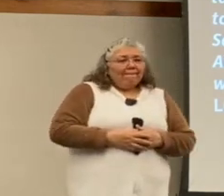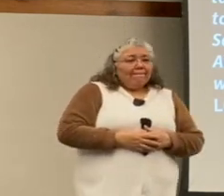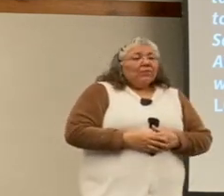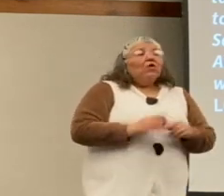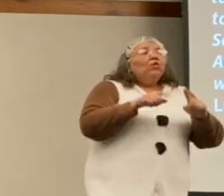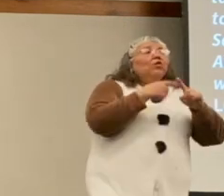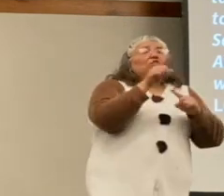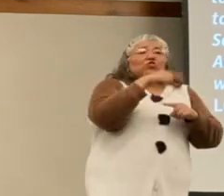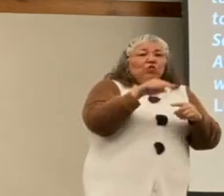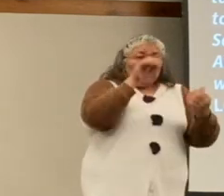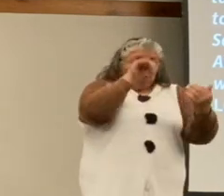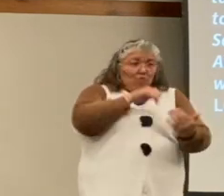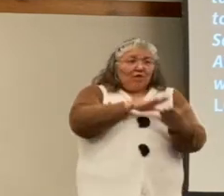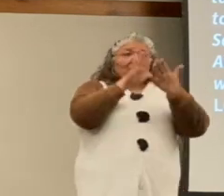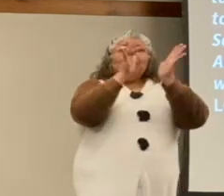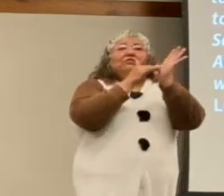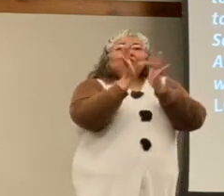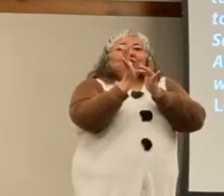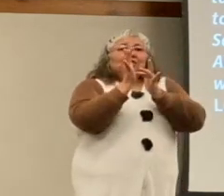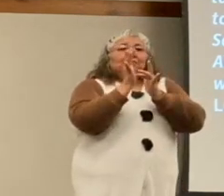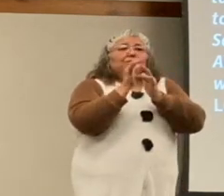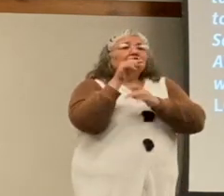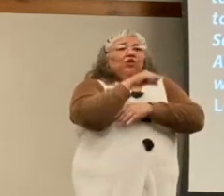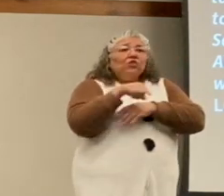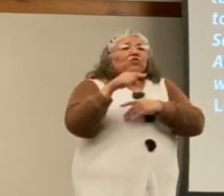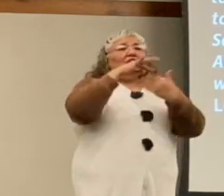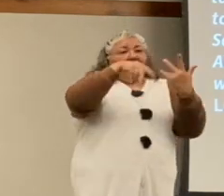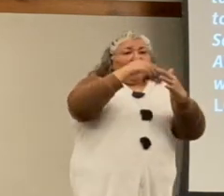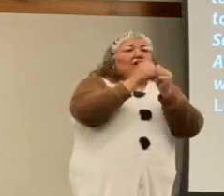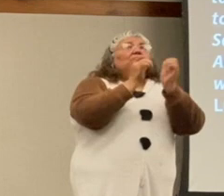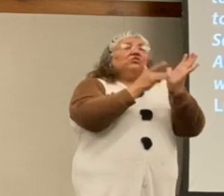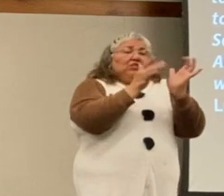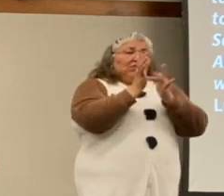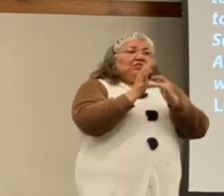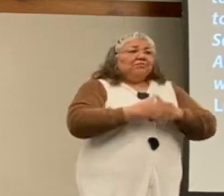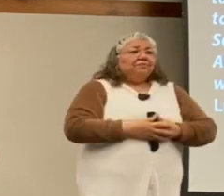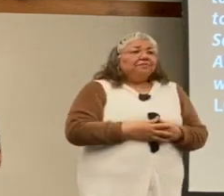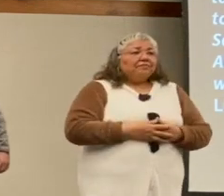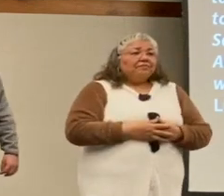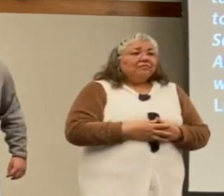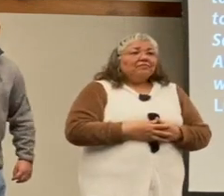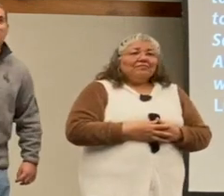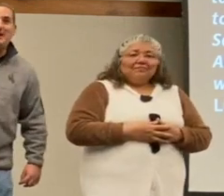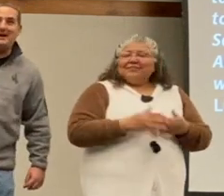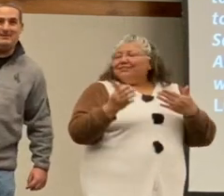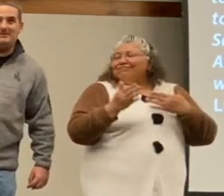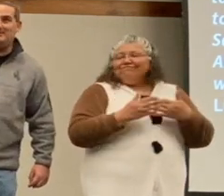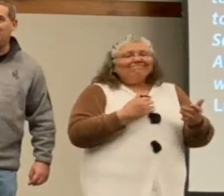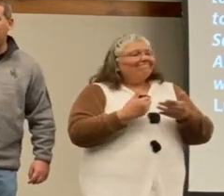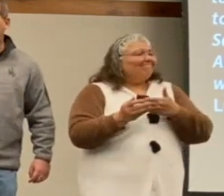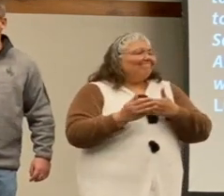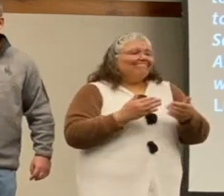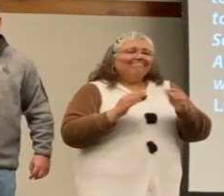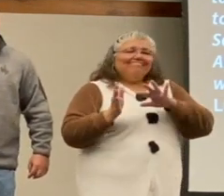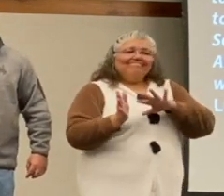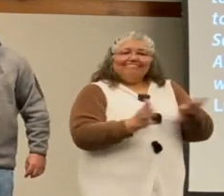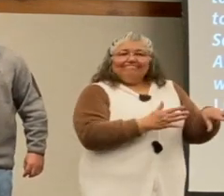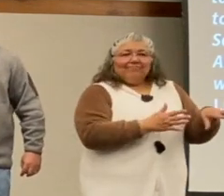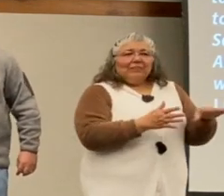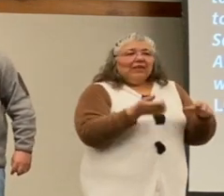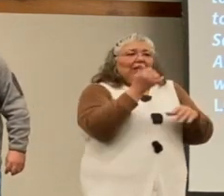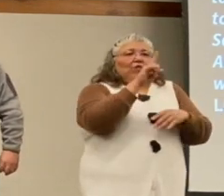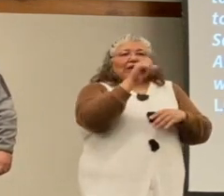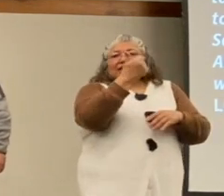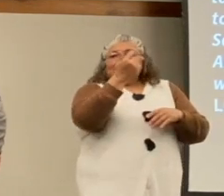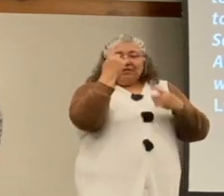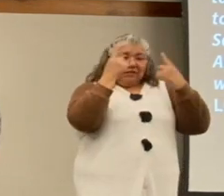When you are in the presence of Jesus and you're just hanging with Jesus, it don't matter what anybody